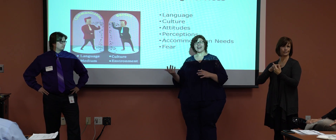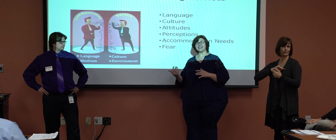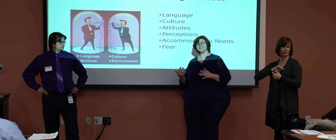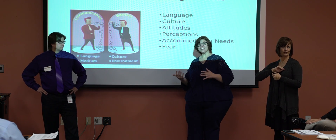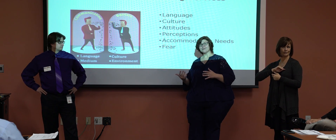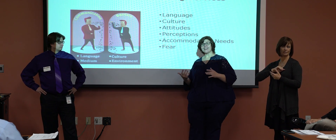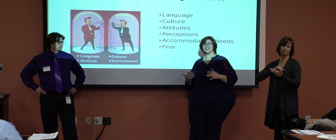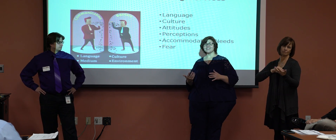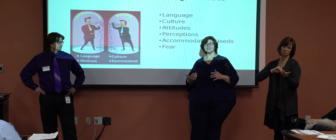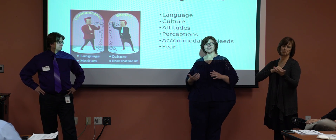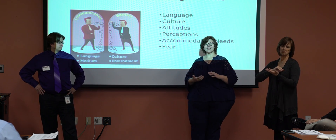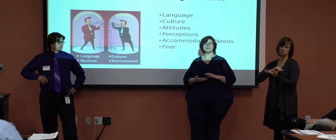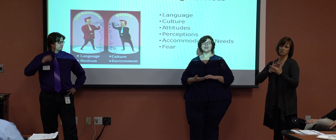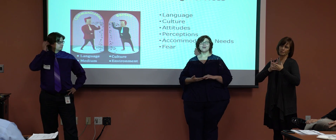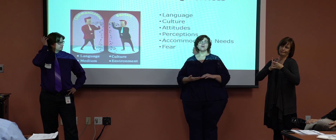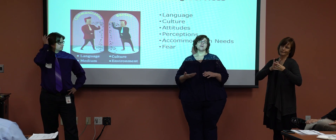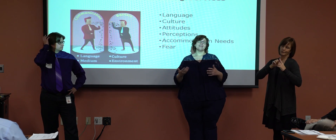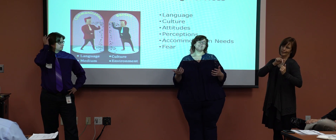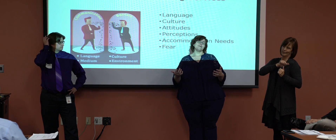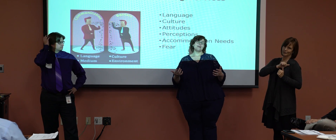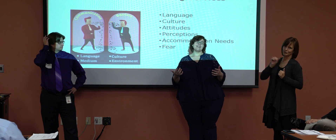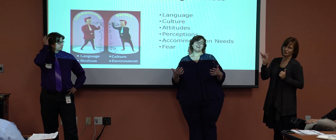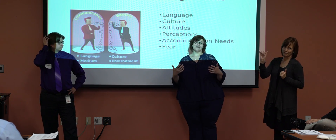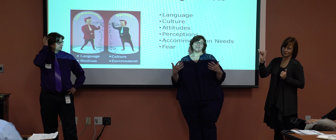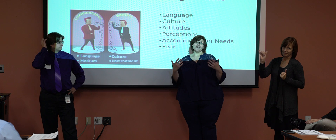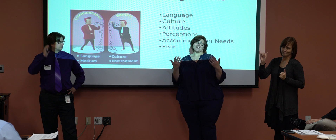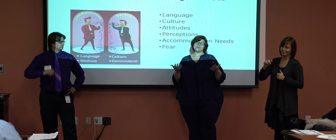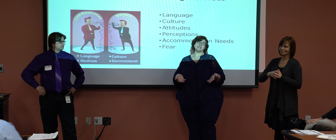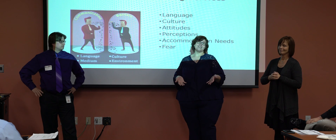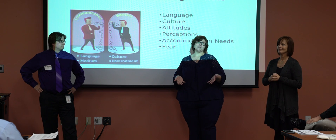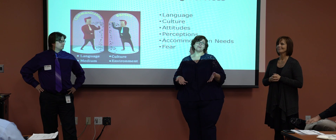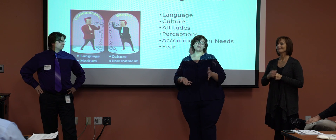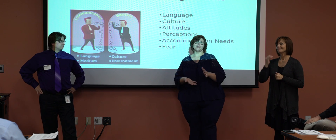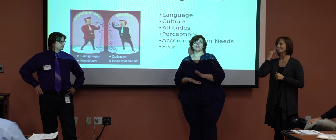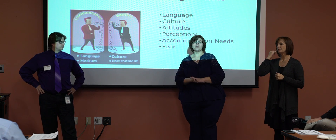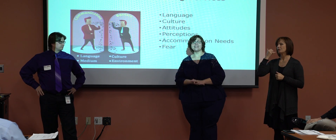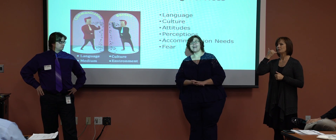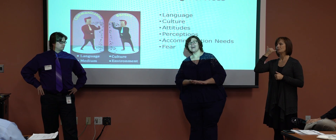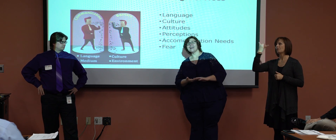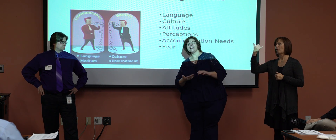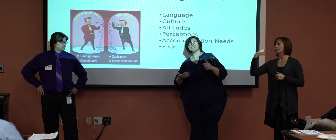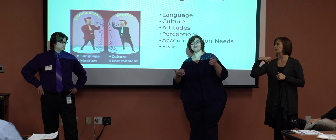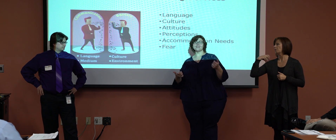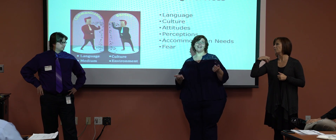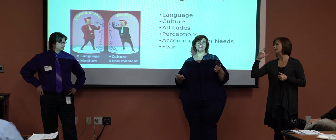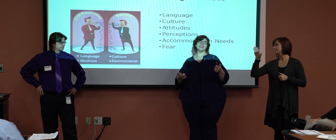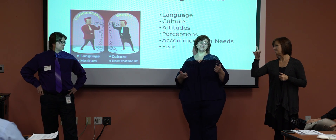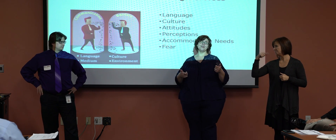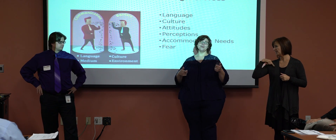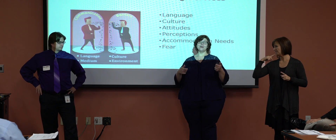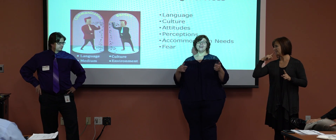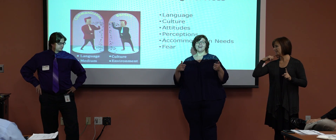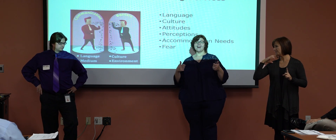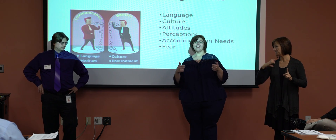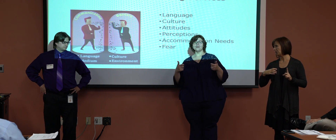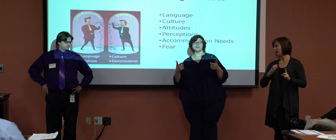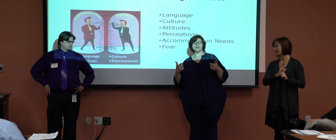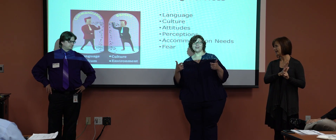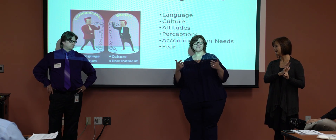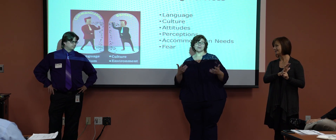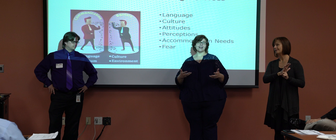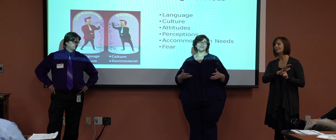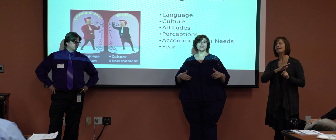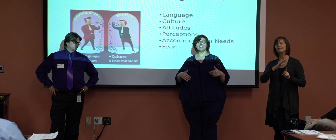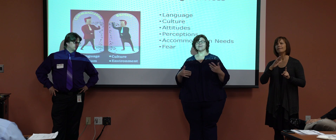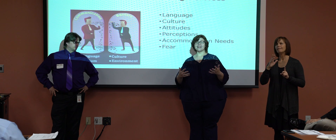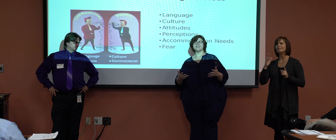Kind of ties in with attitude sometimes. Because if we call a potential employer and we say, hey, I have a deaf client who,